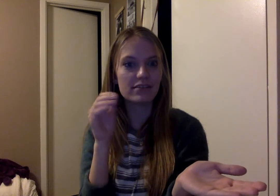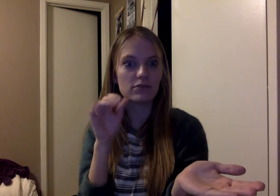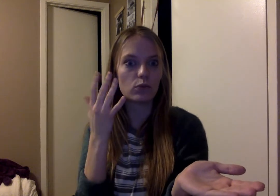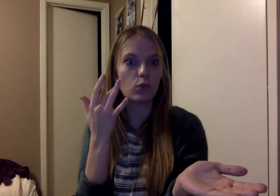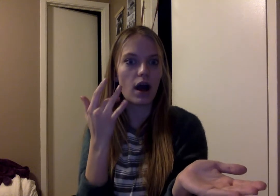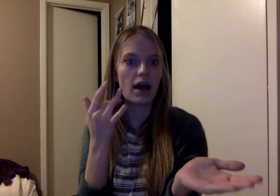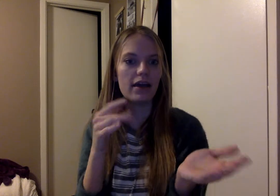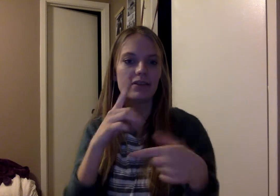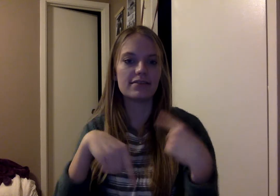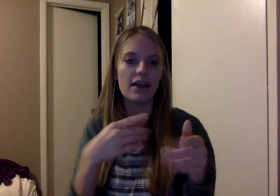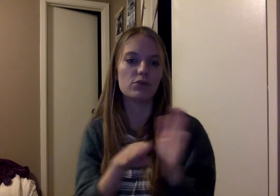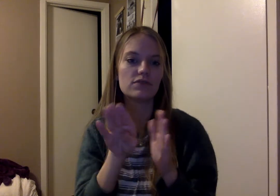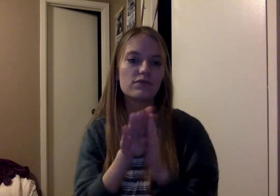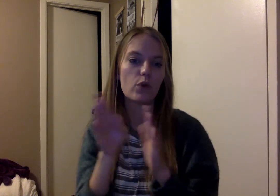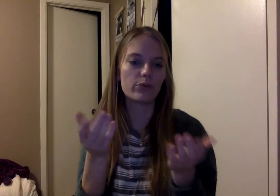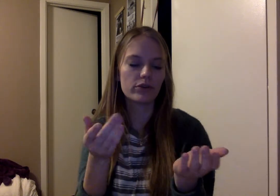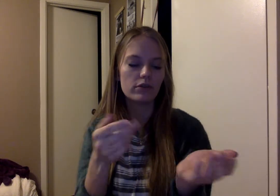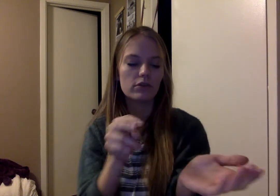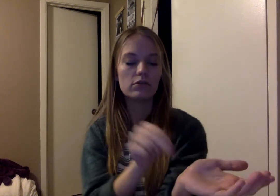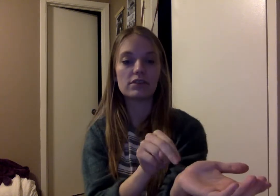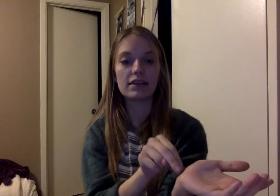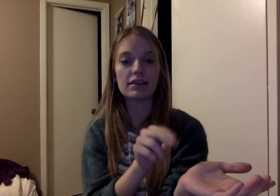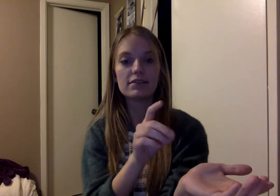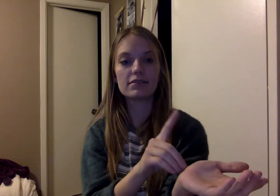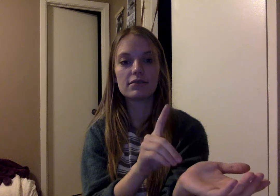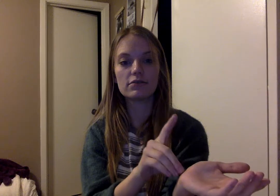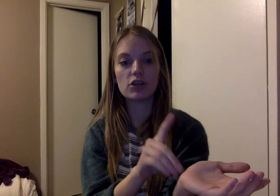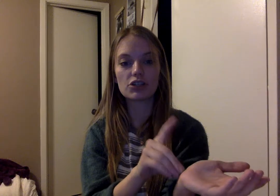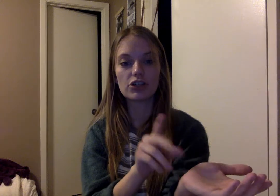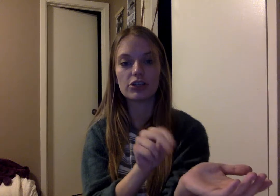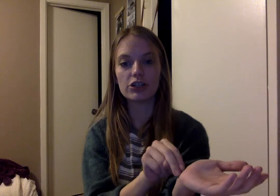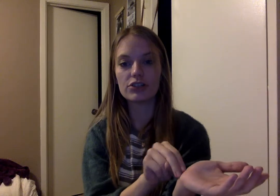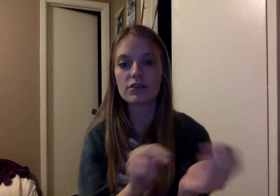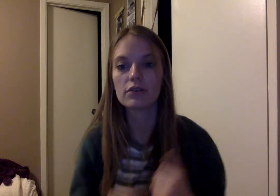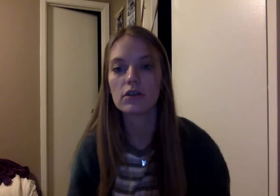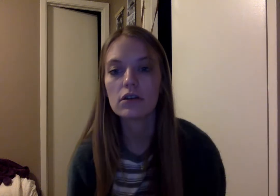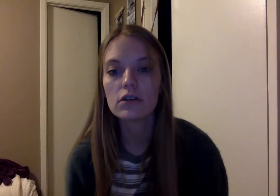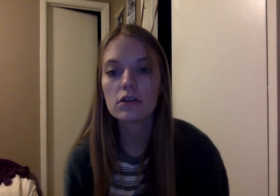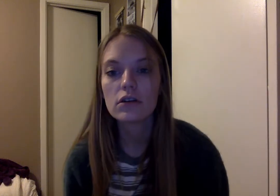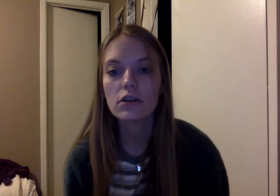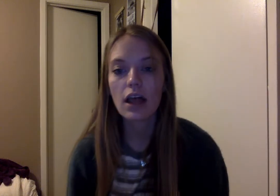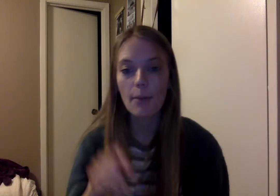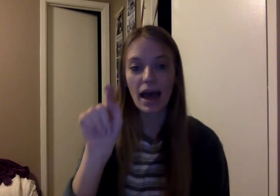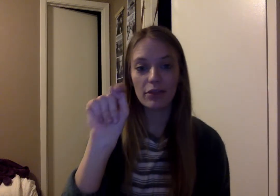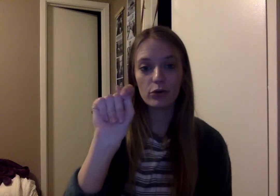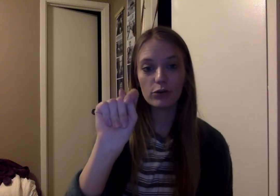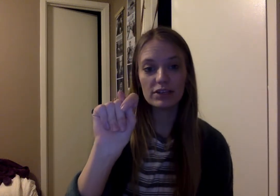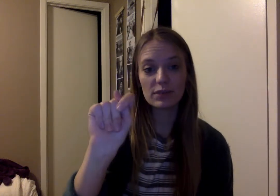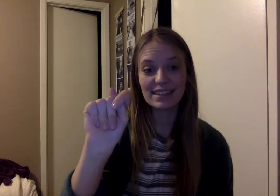that's why the sign was formed. It's like this. Doctor, nurse. Bathroom is with a